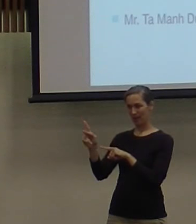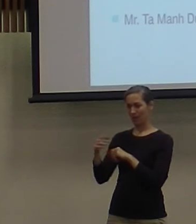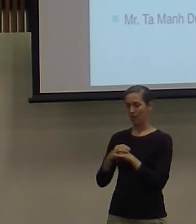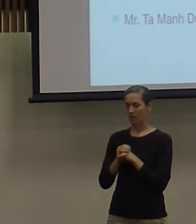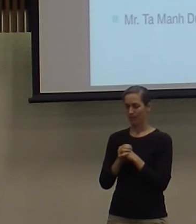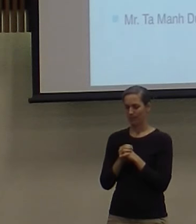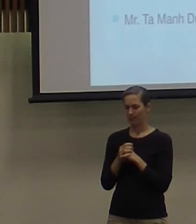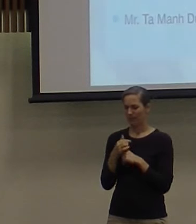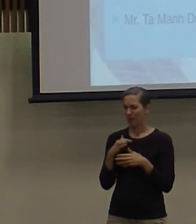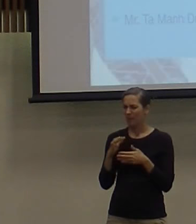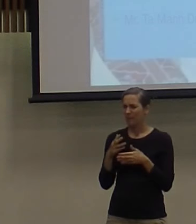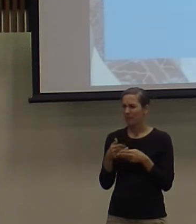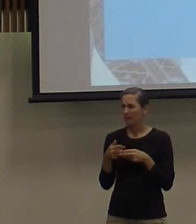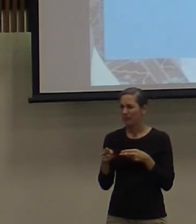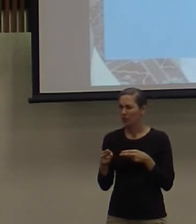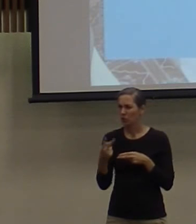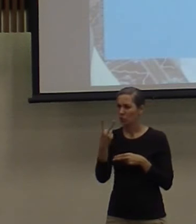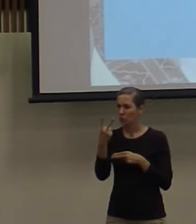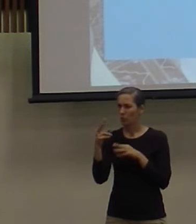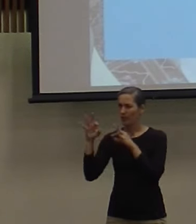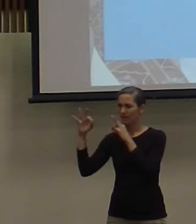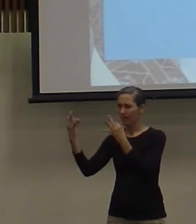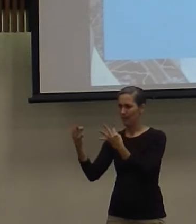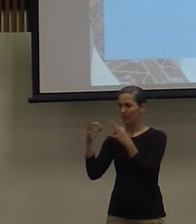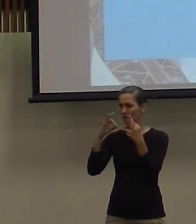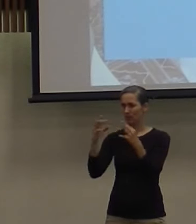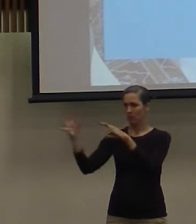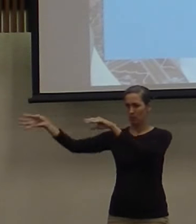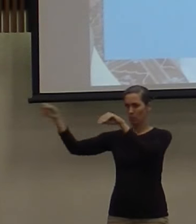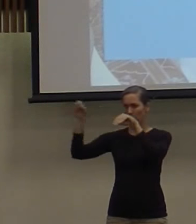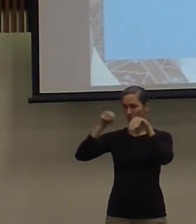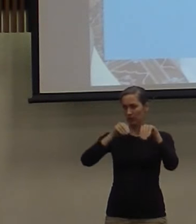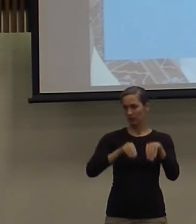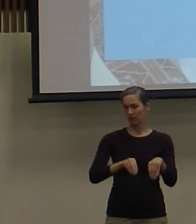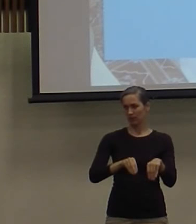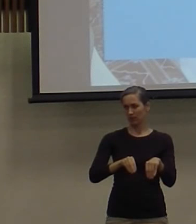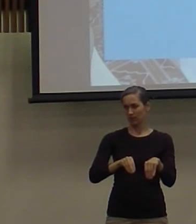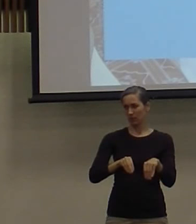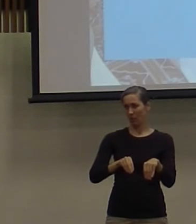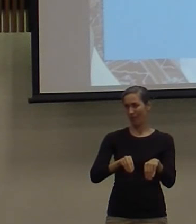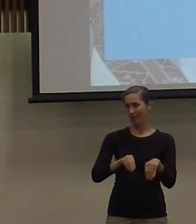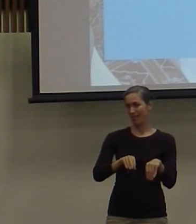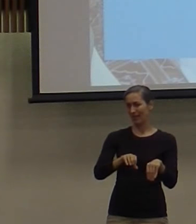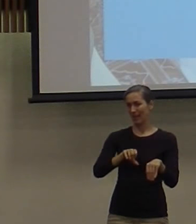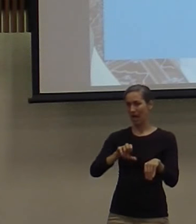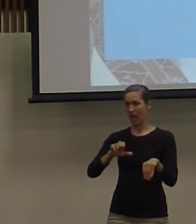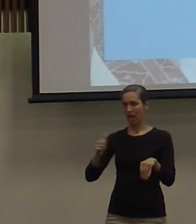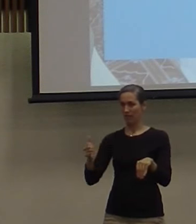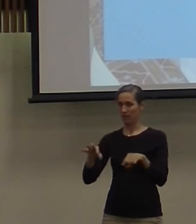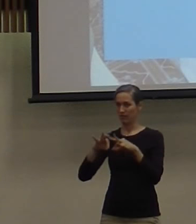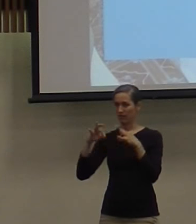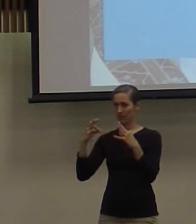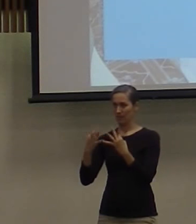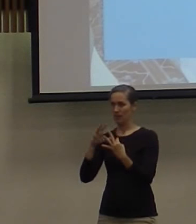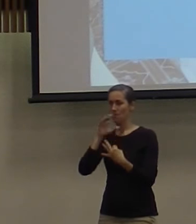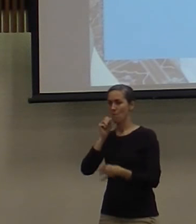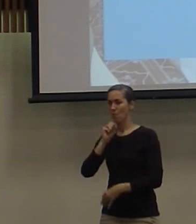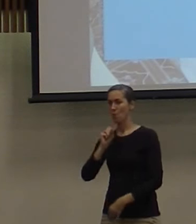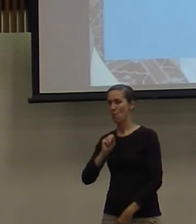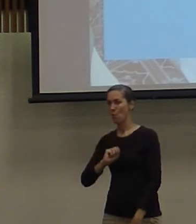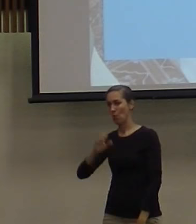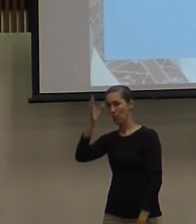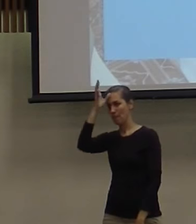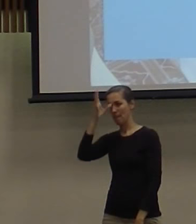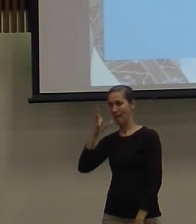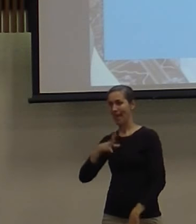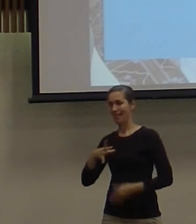I mentioned that there were two families. So the other family that led by an old man, and this is